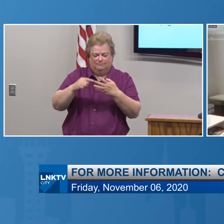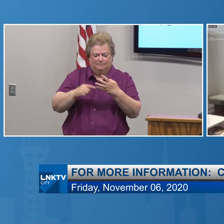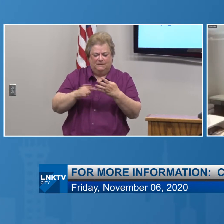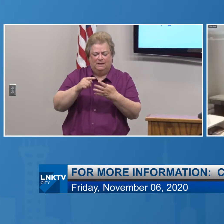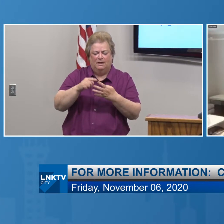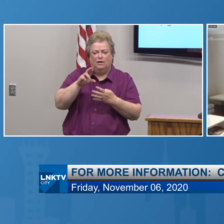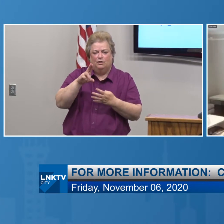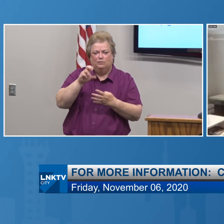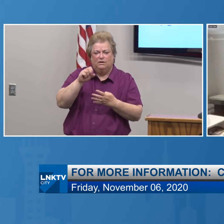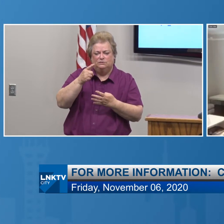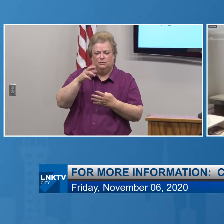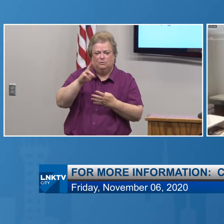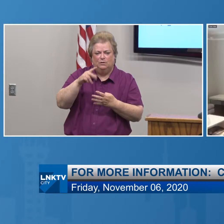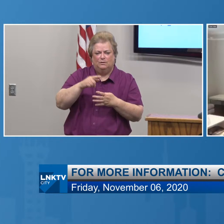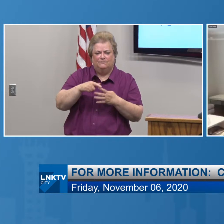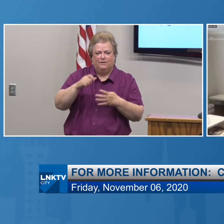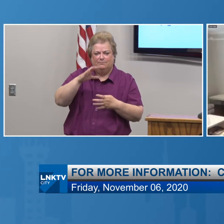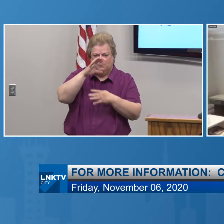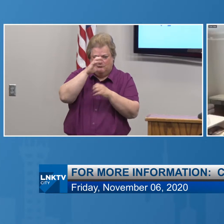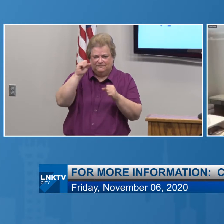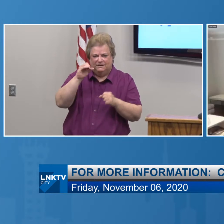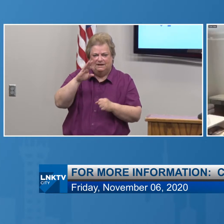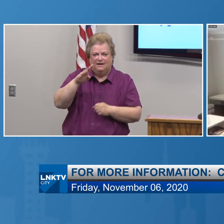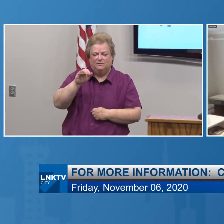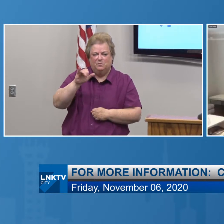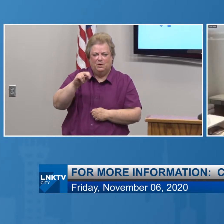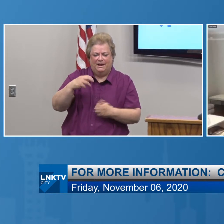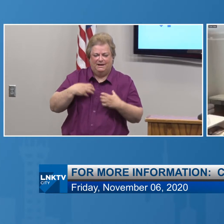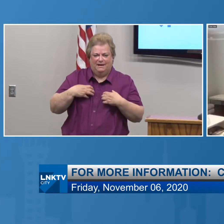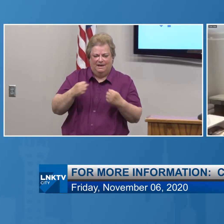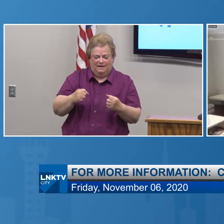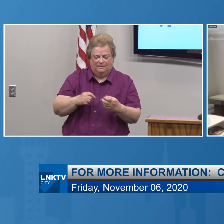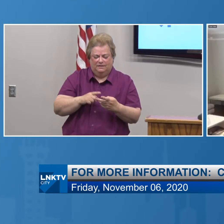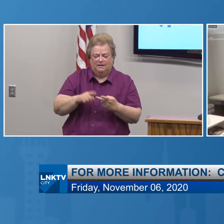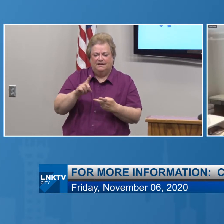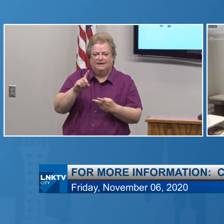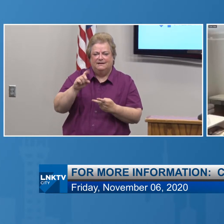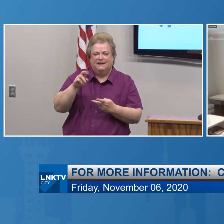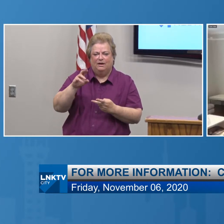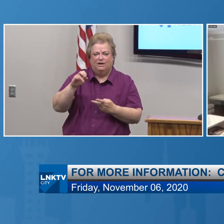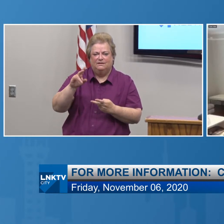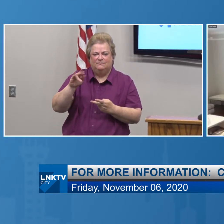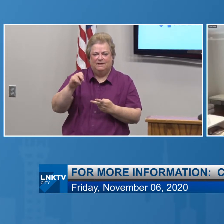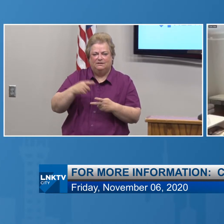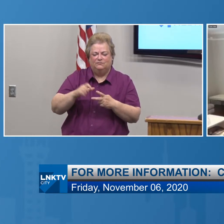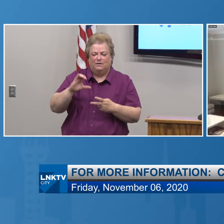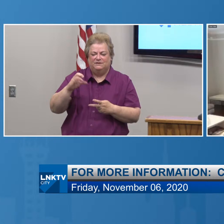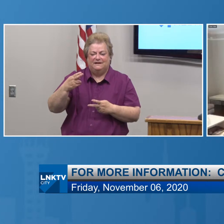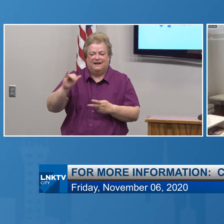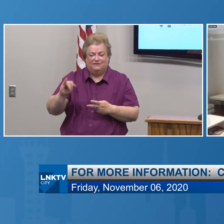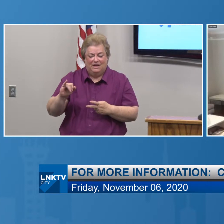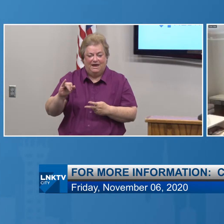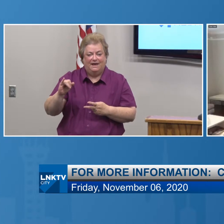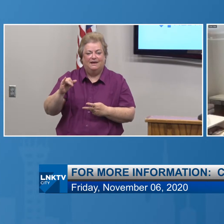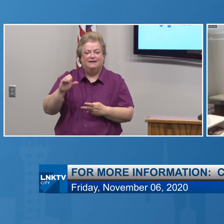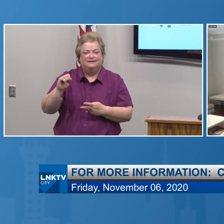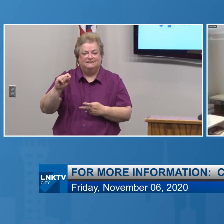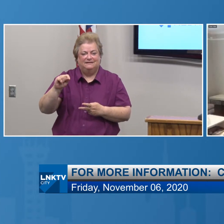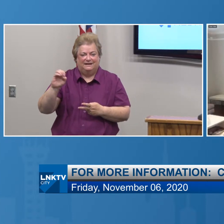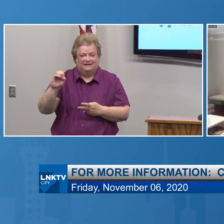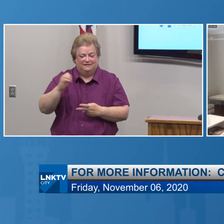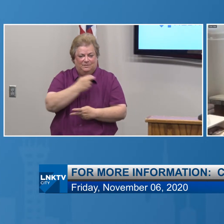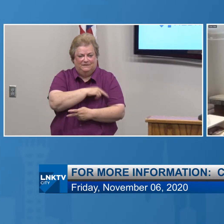from Russ Gronwald, the President and CEO of Bryan Health. Second, Derek Vance, the President of CHI Health St. Elizabeth, followed